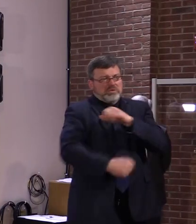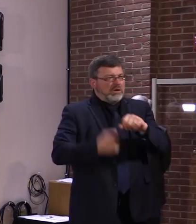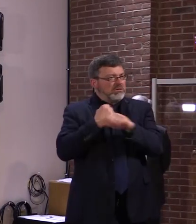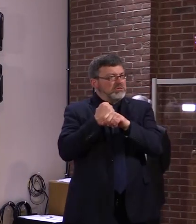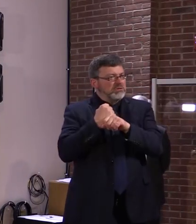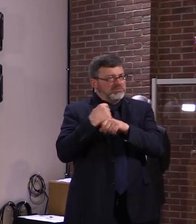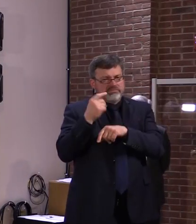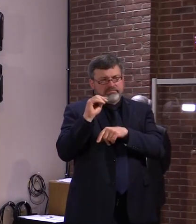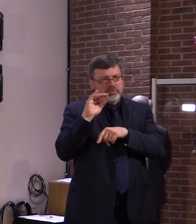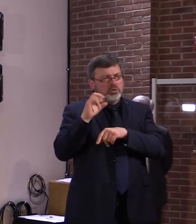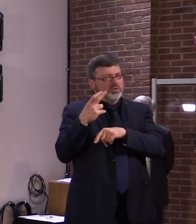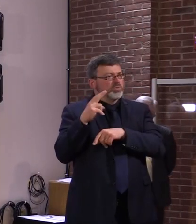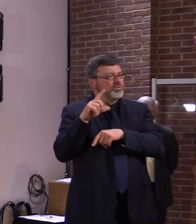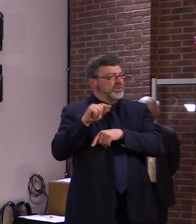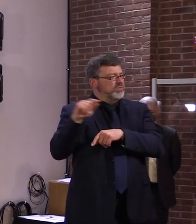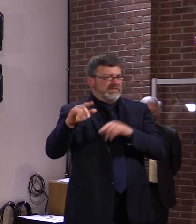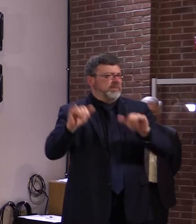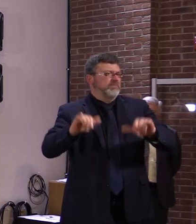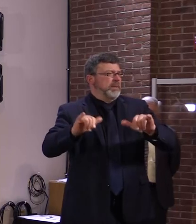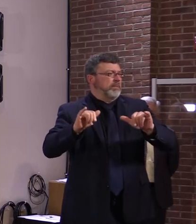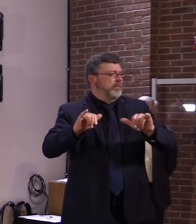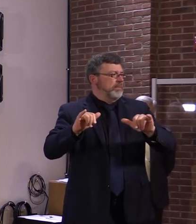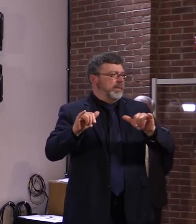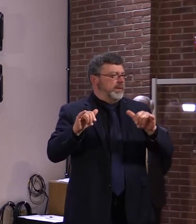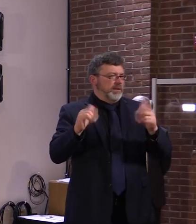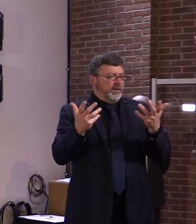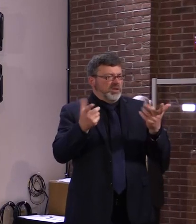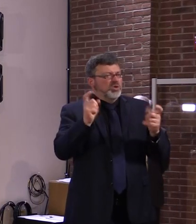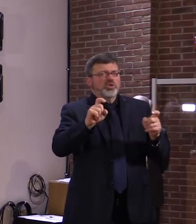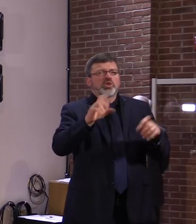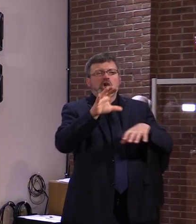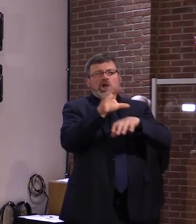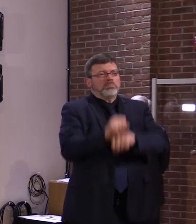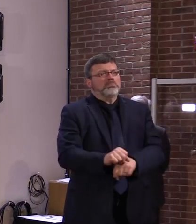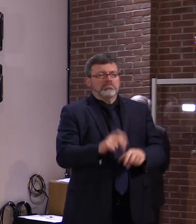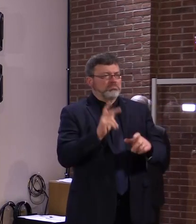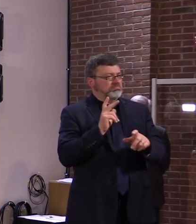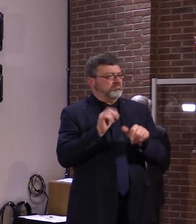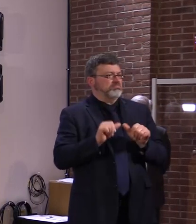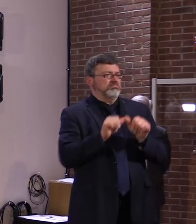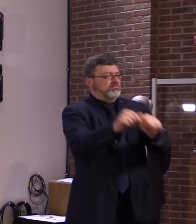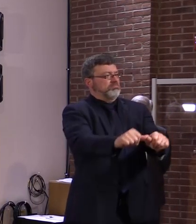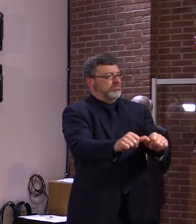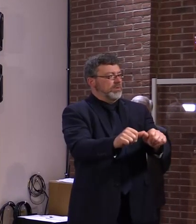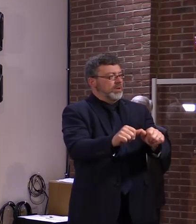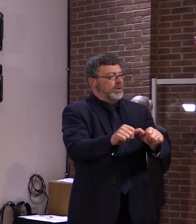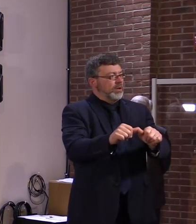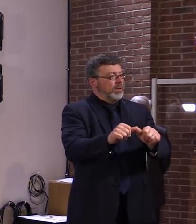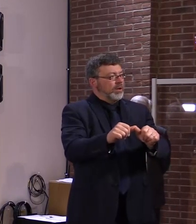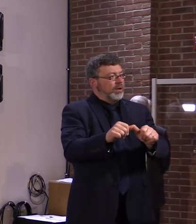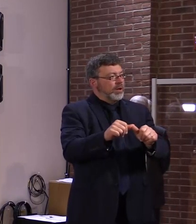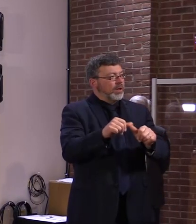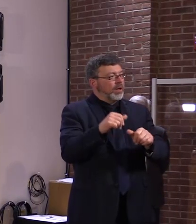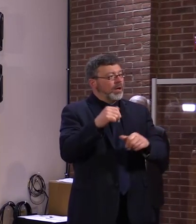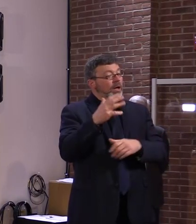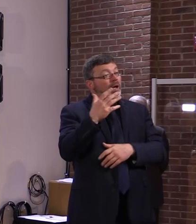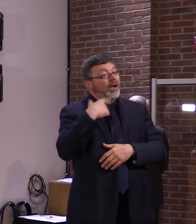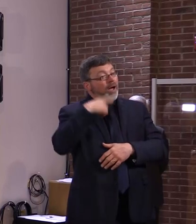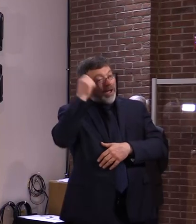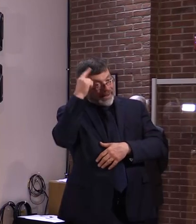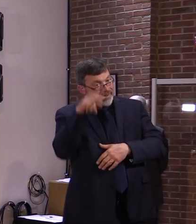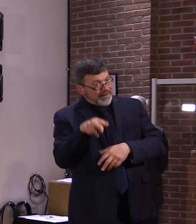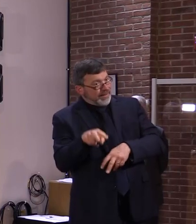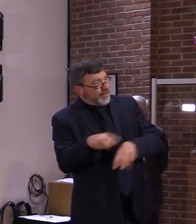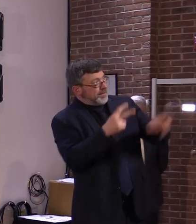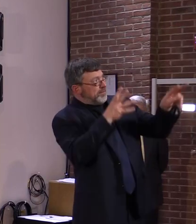have, even though somewhat begrudgingly. The fact is, this is the reality they've been in. We're very